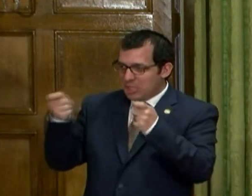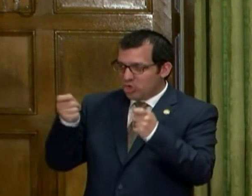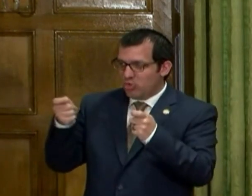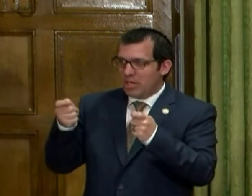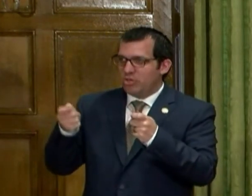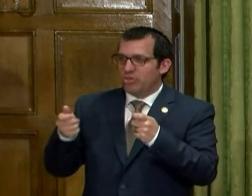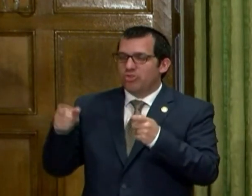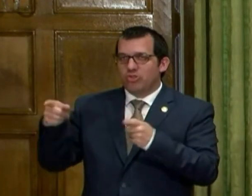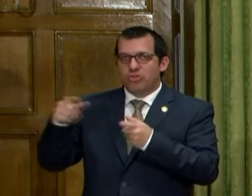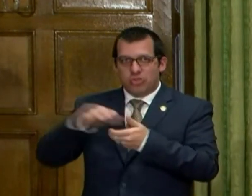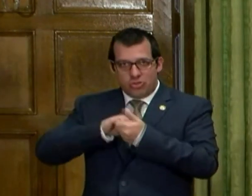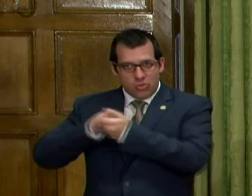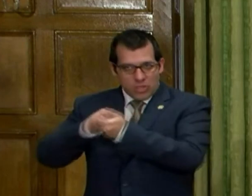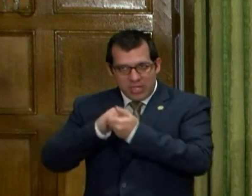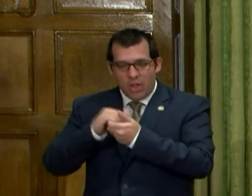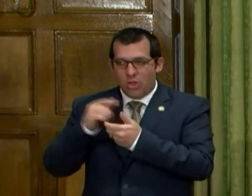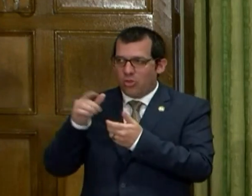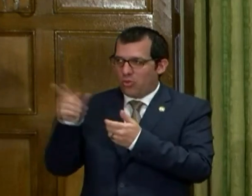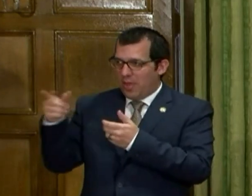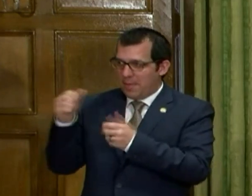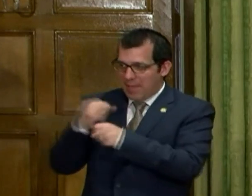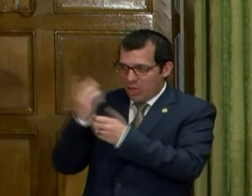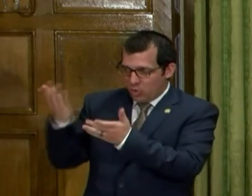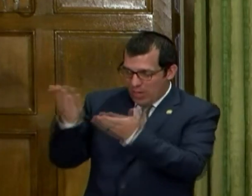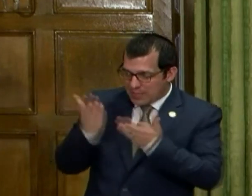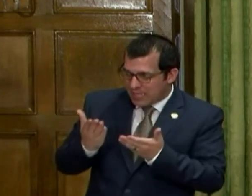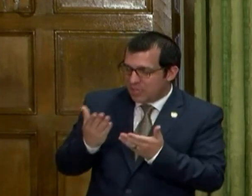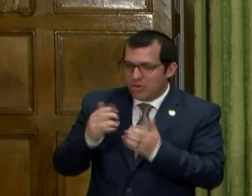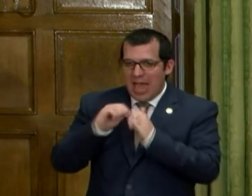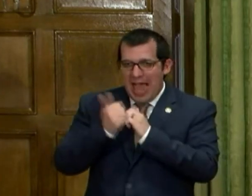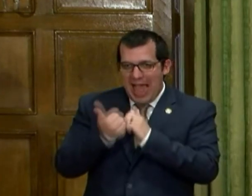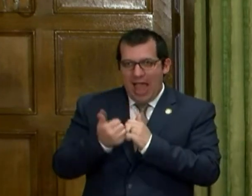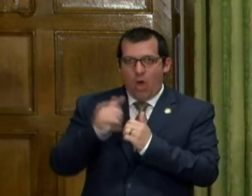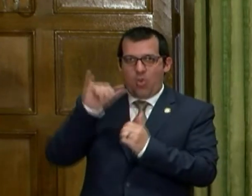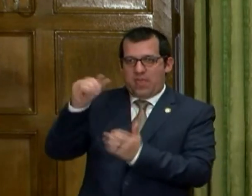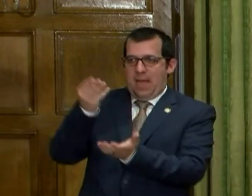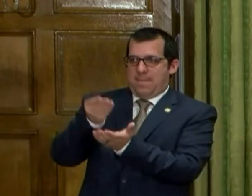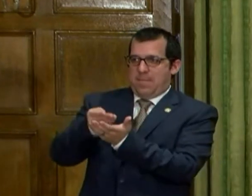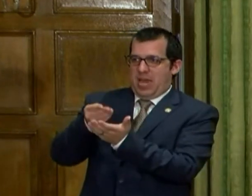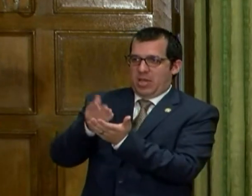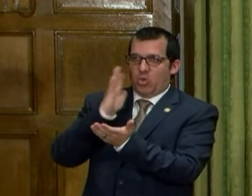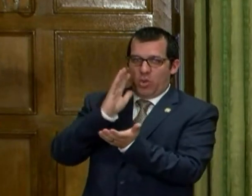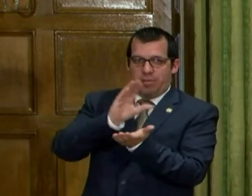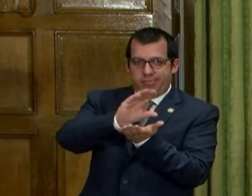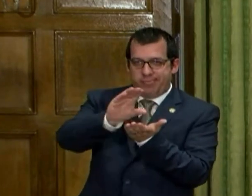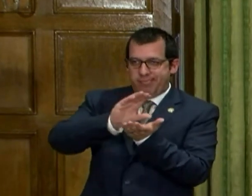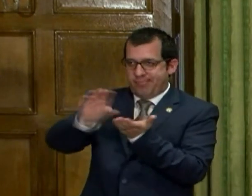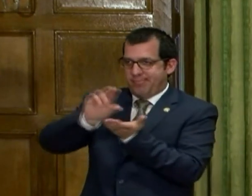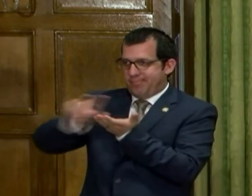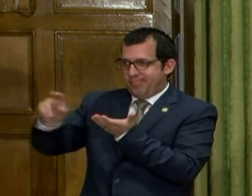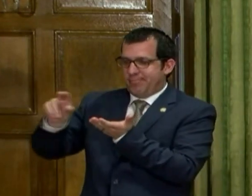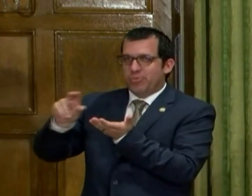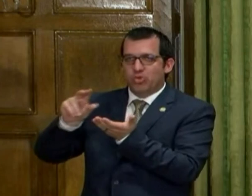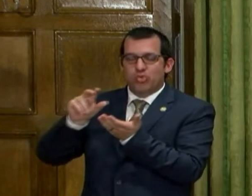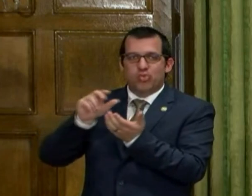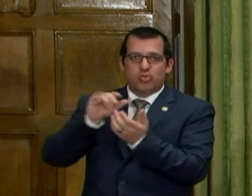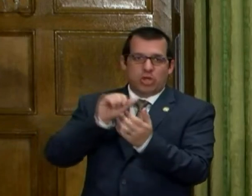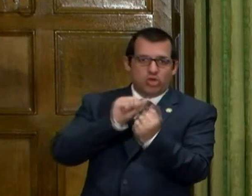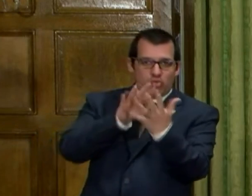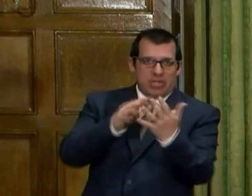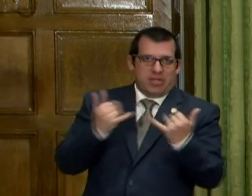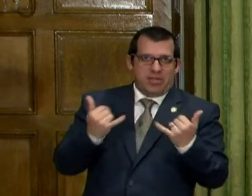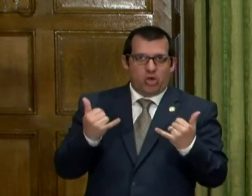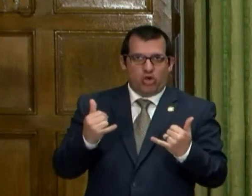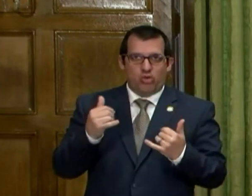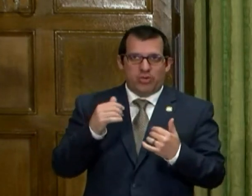administration, working together, making recommendations as to how those funds should be utilized to address the current